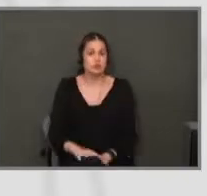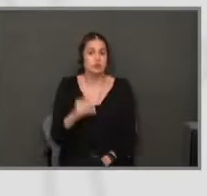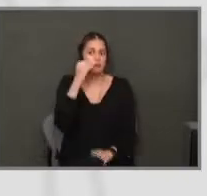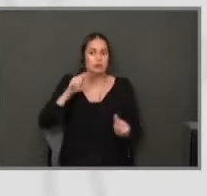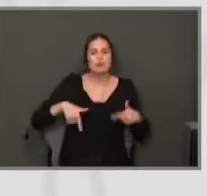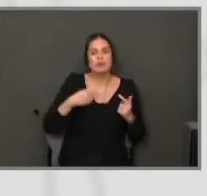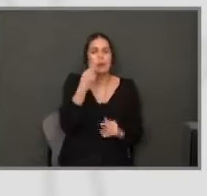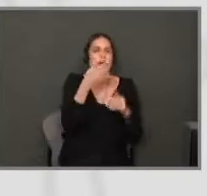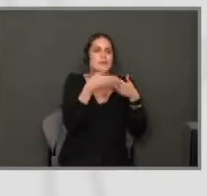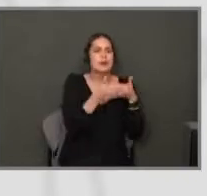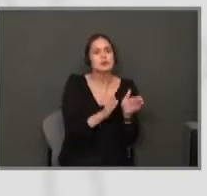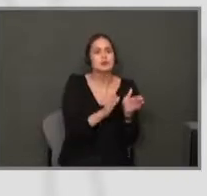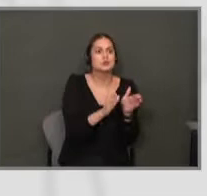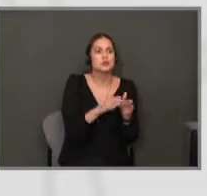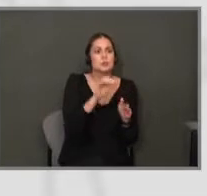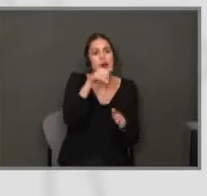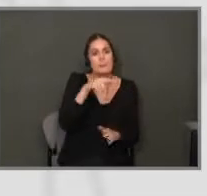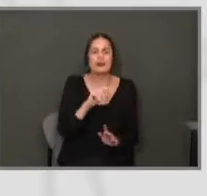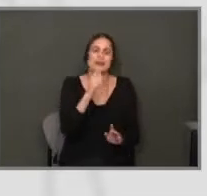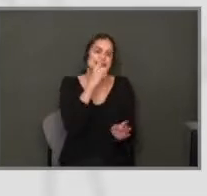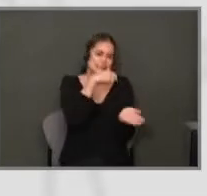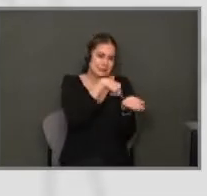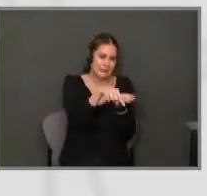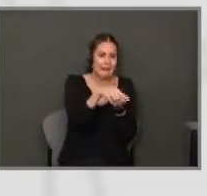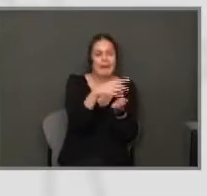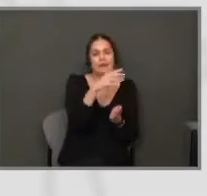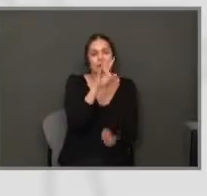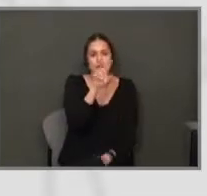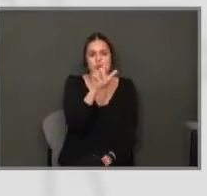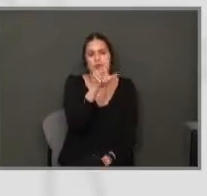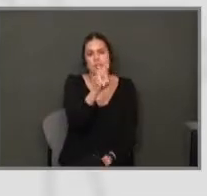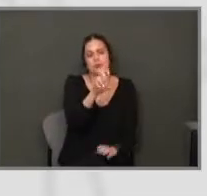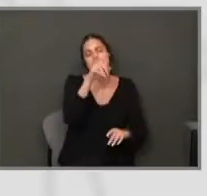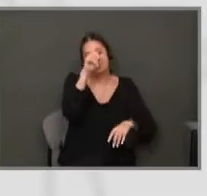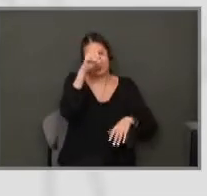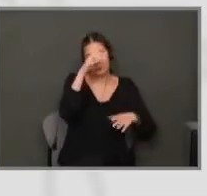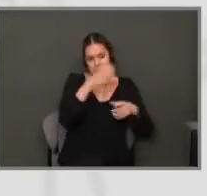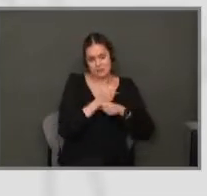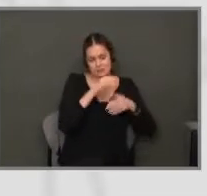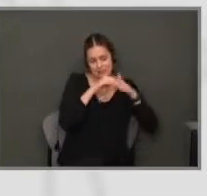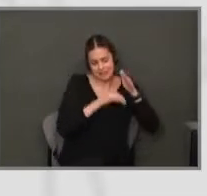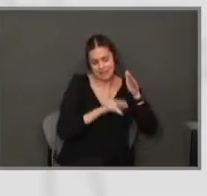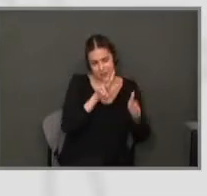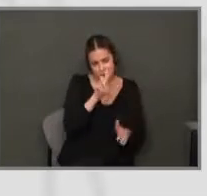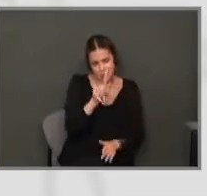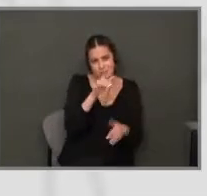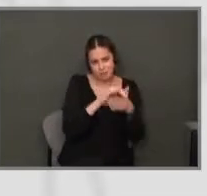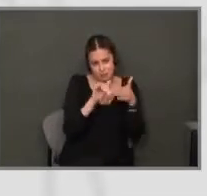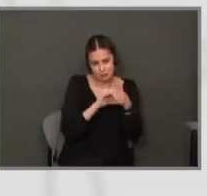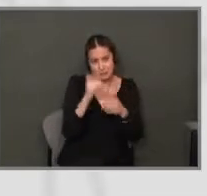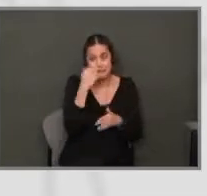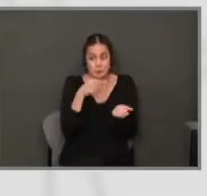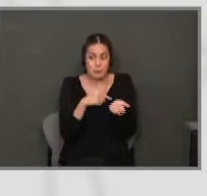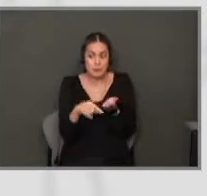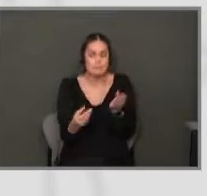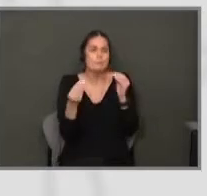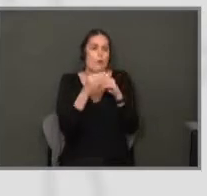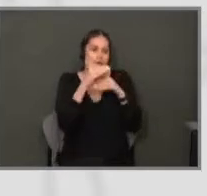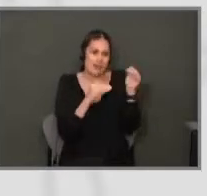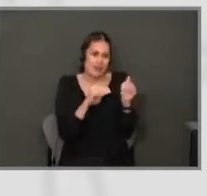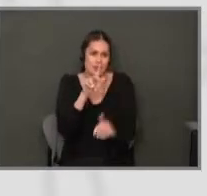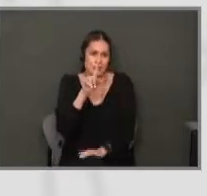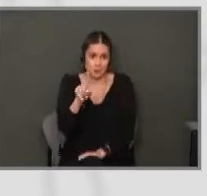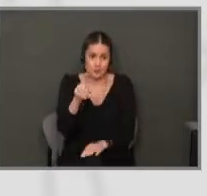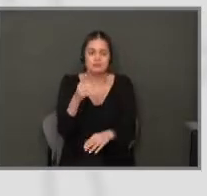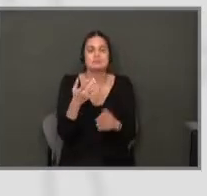and you did not spend $230, you would not get you'd get less than $31. If you paid more than $230, then